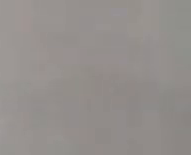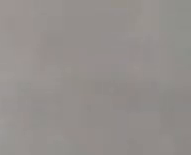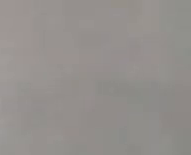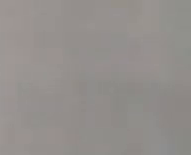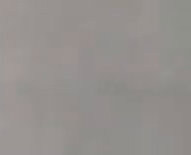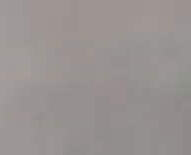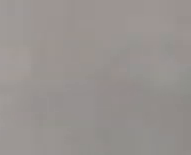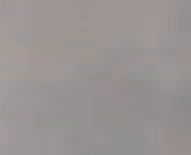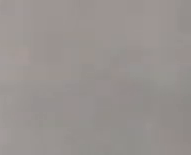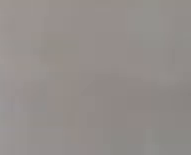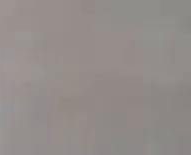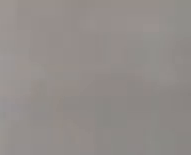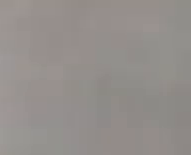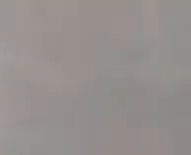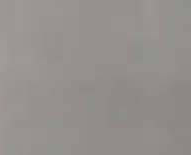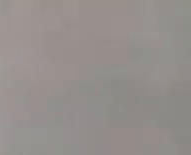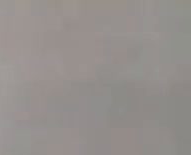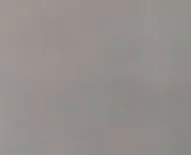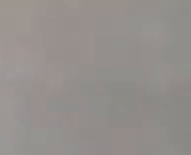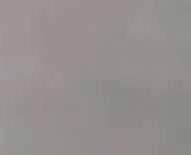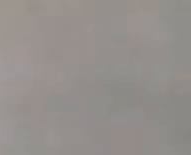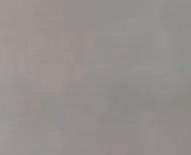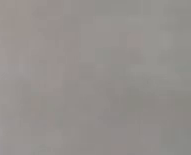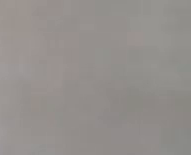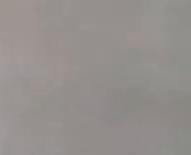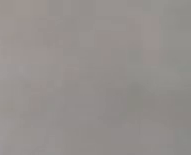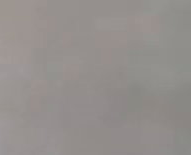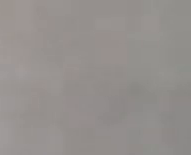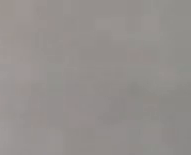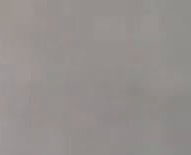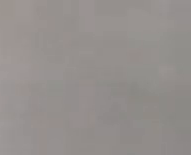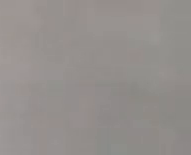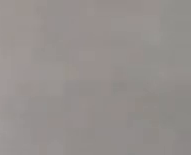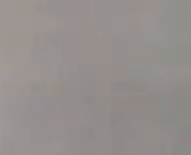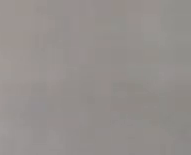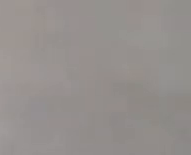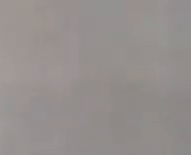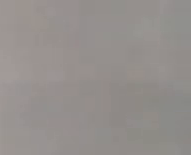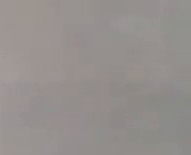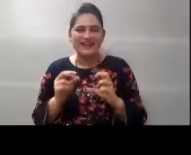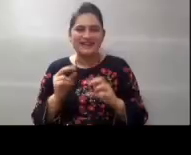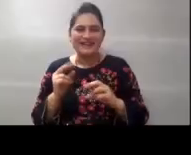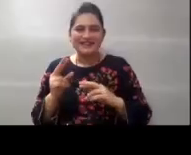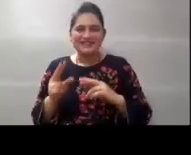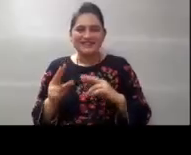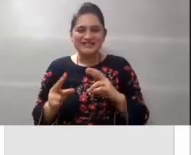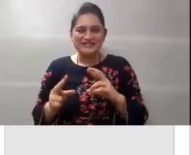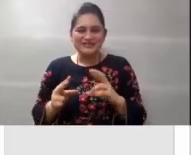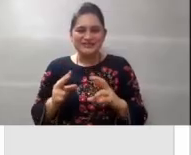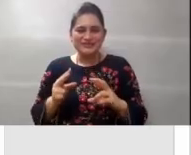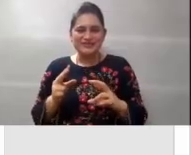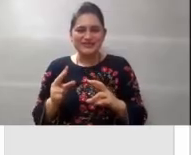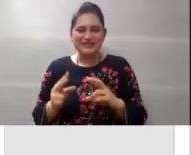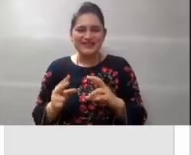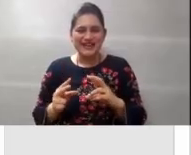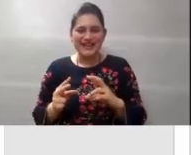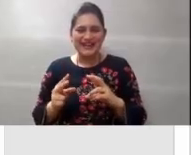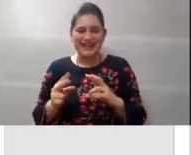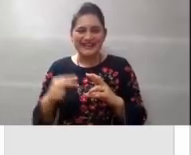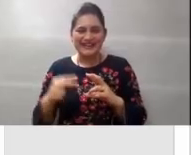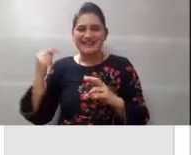to do today. Teacher will show you quickly. But before that count one, two